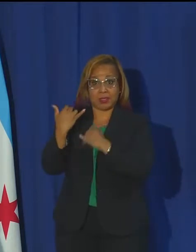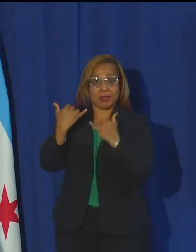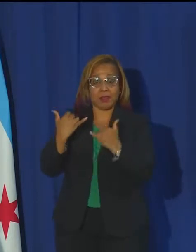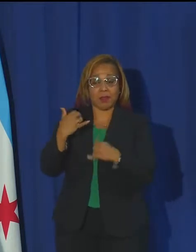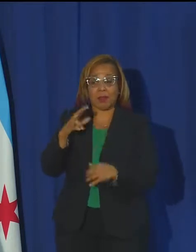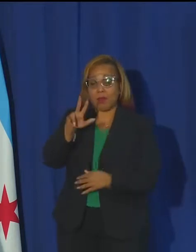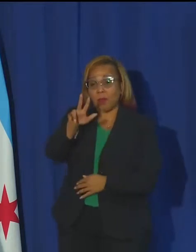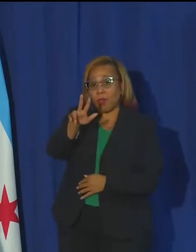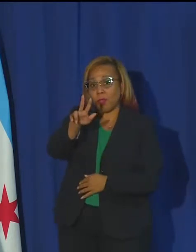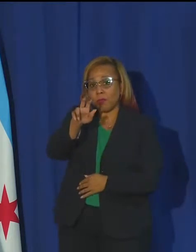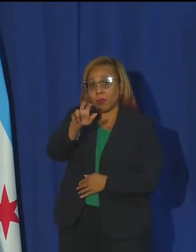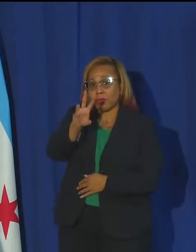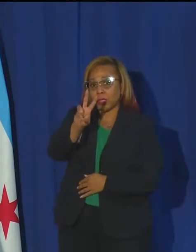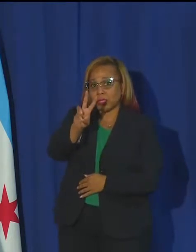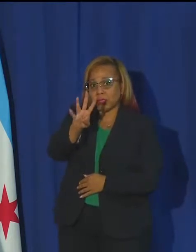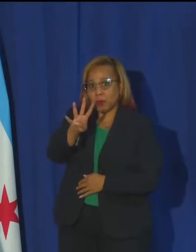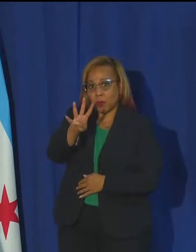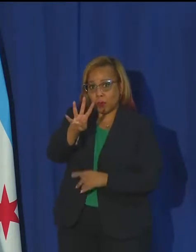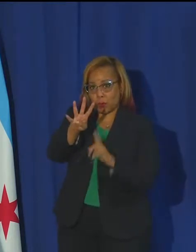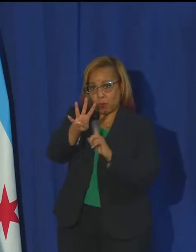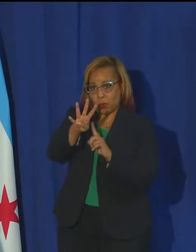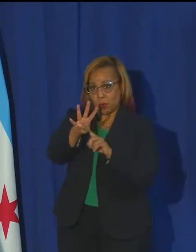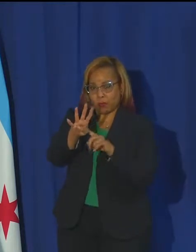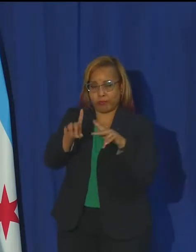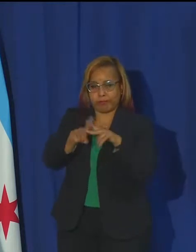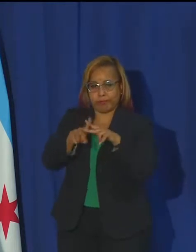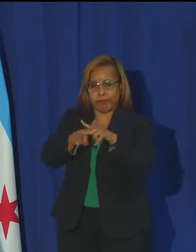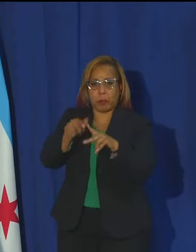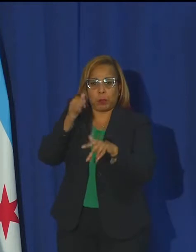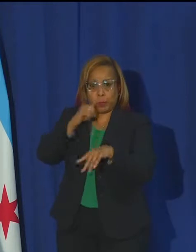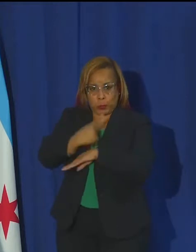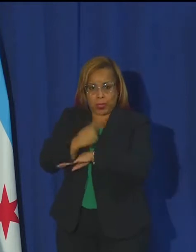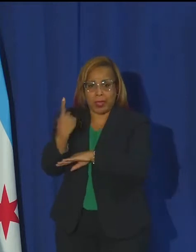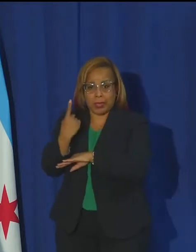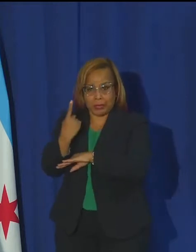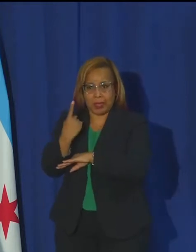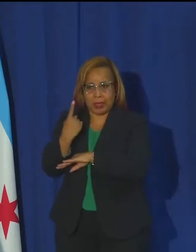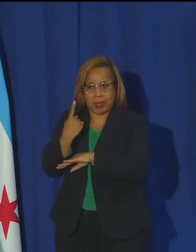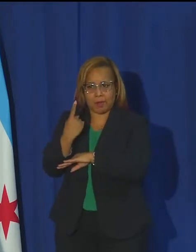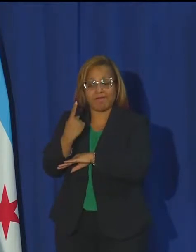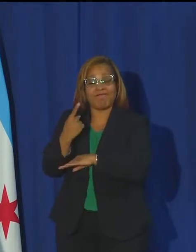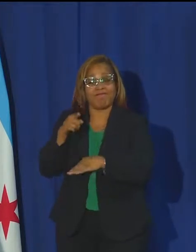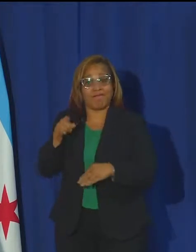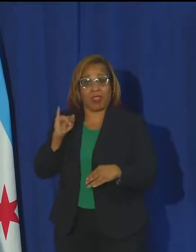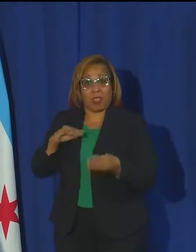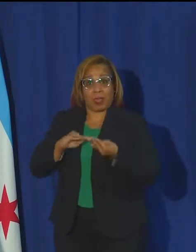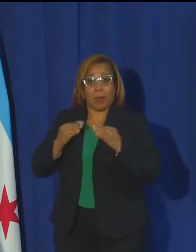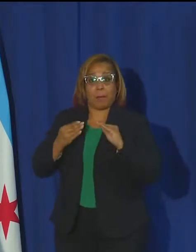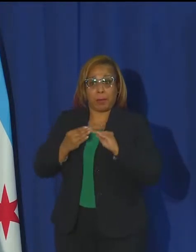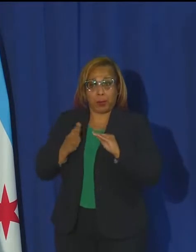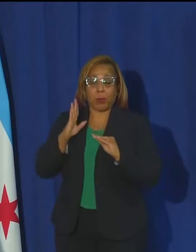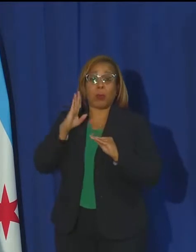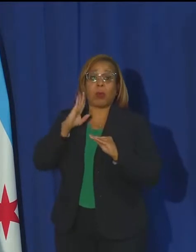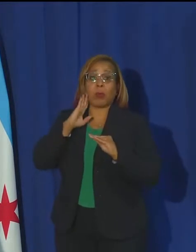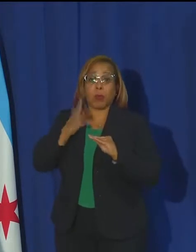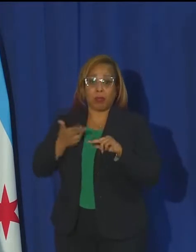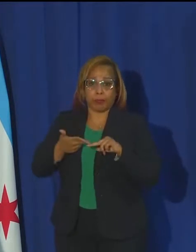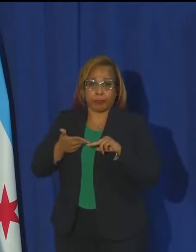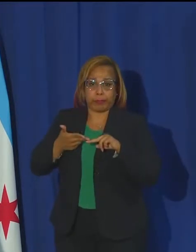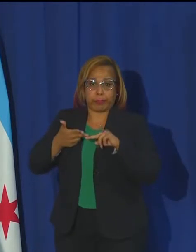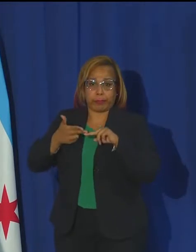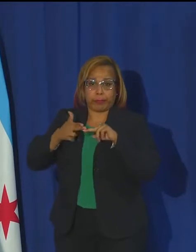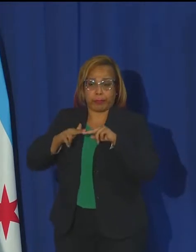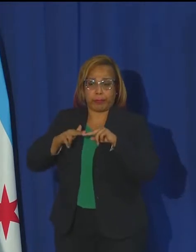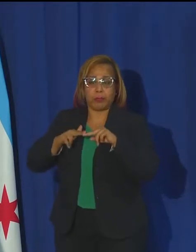is 364 cases per day. I expect this number to continue to